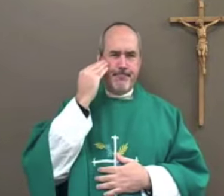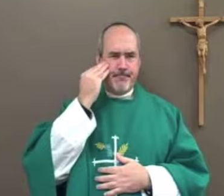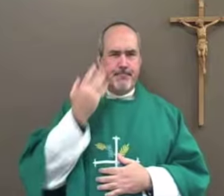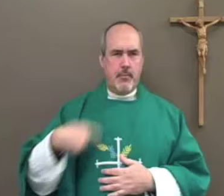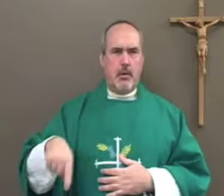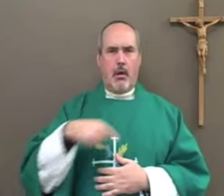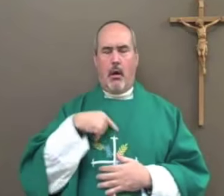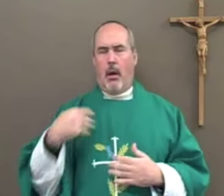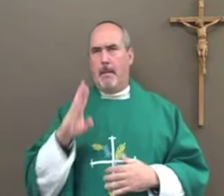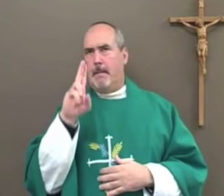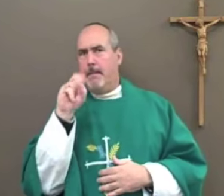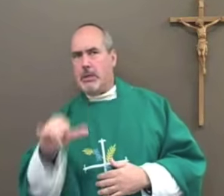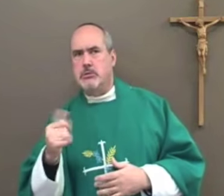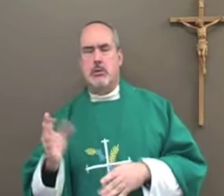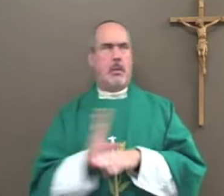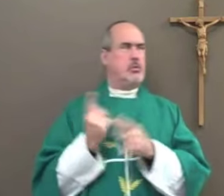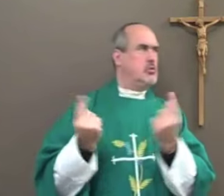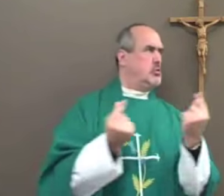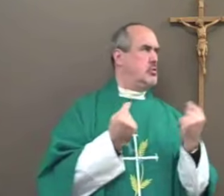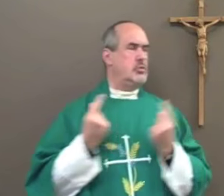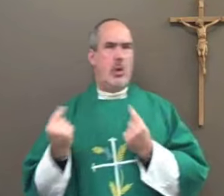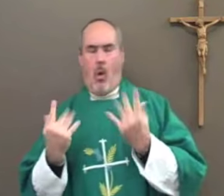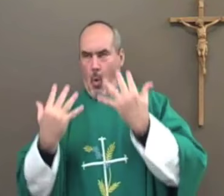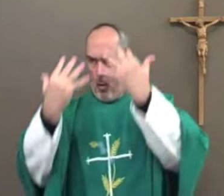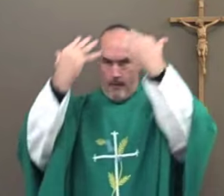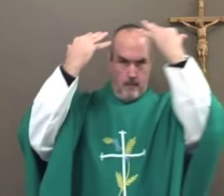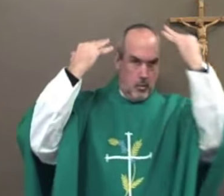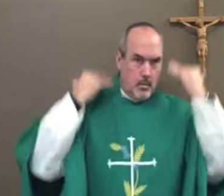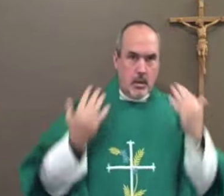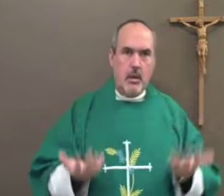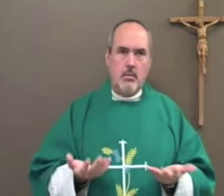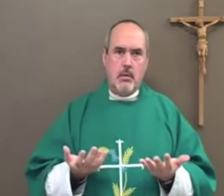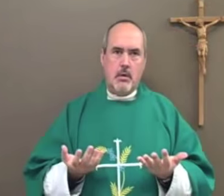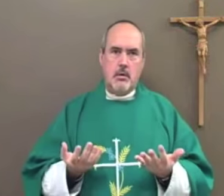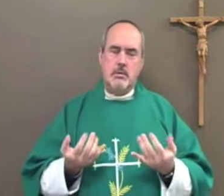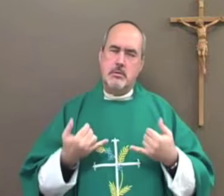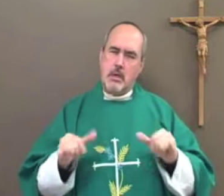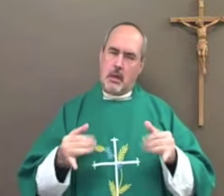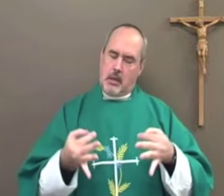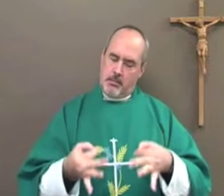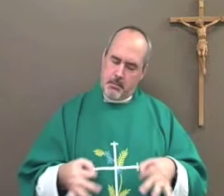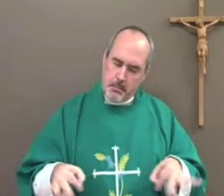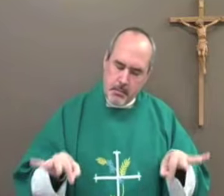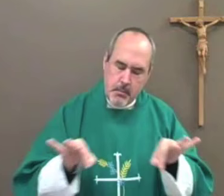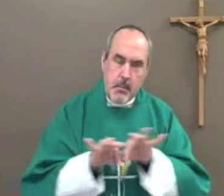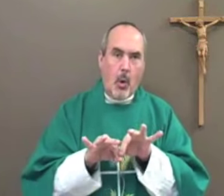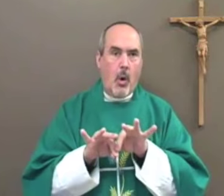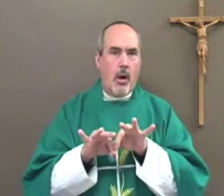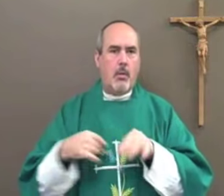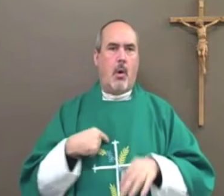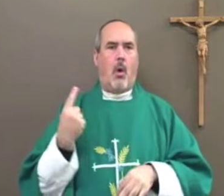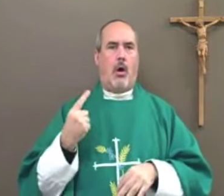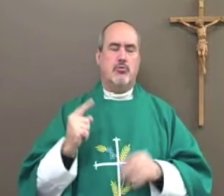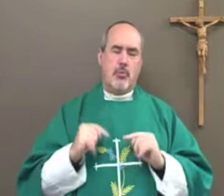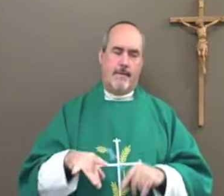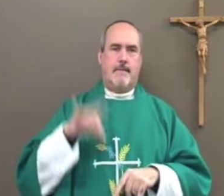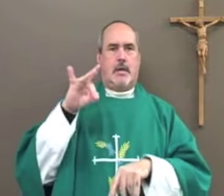And it's exactly the same way with us. We get busy and overwhelmed with all kinds of things, but it's still important that